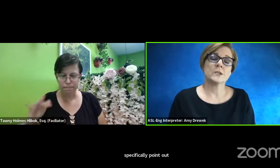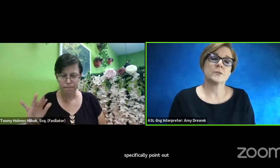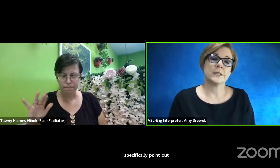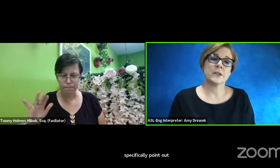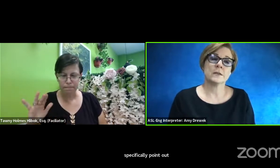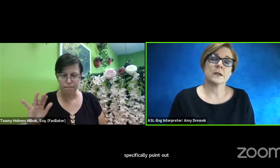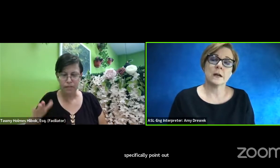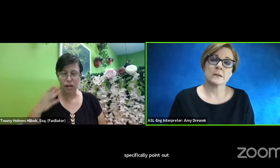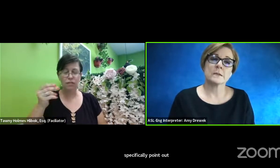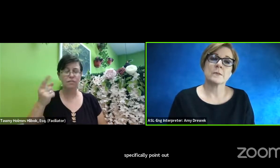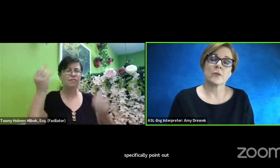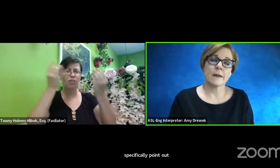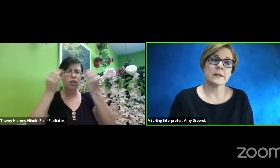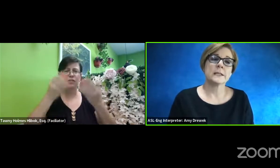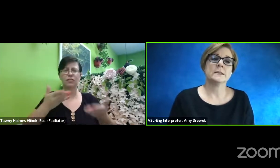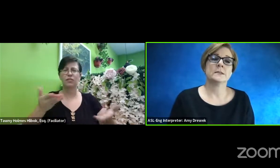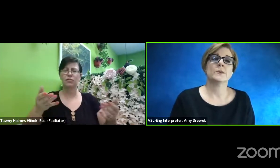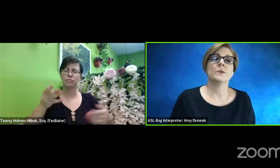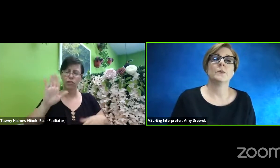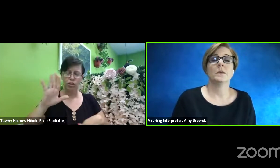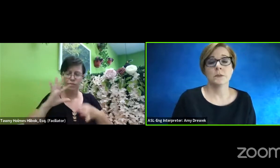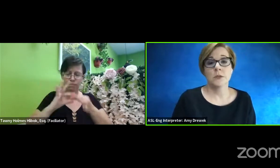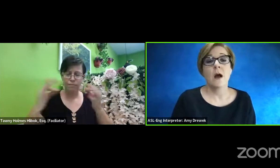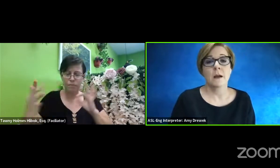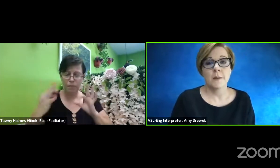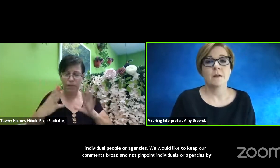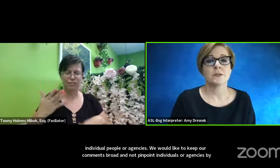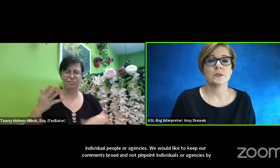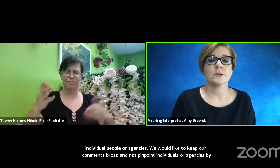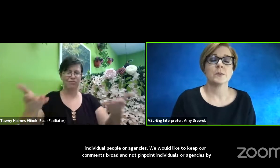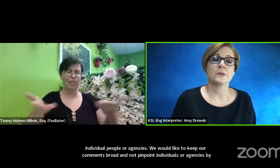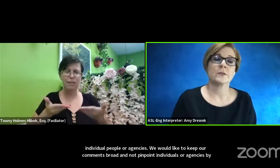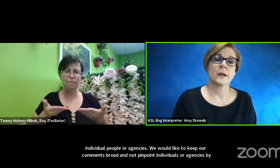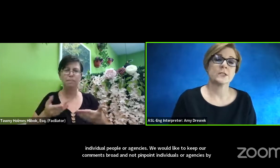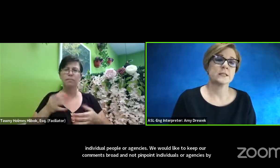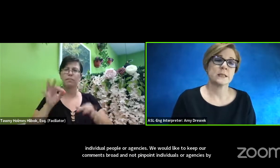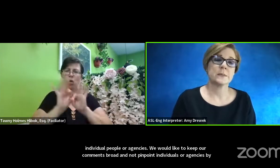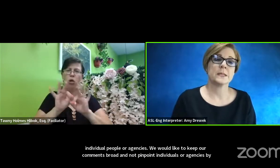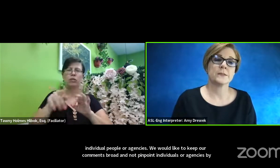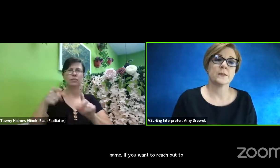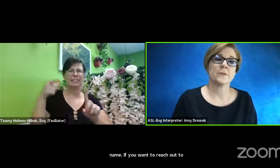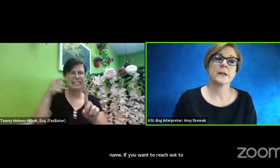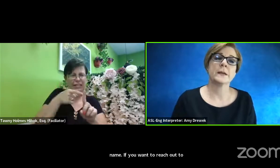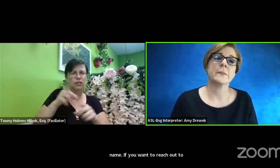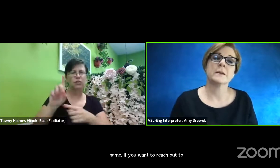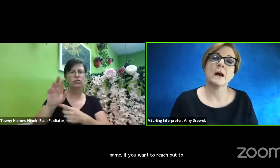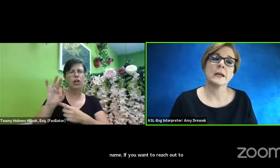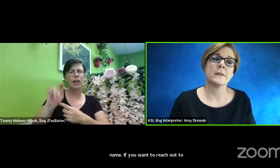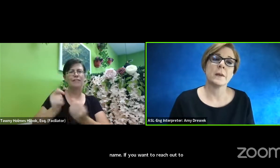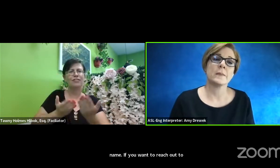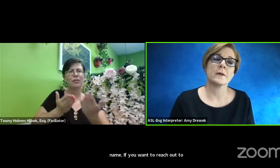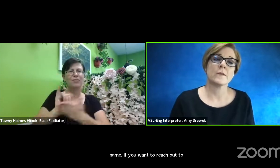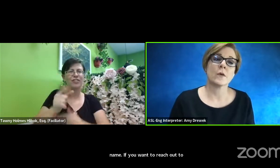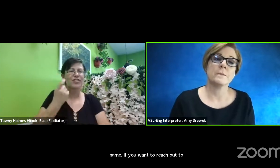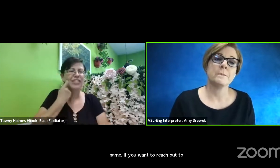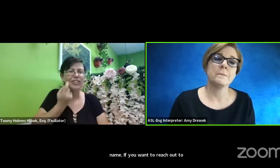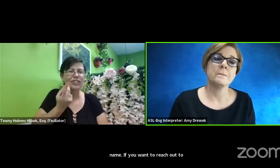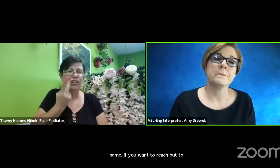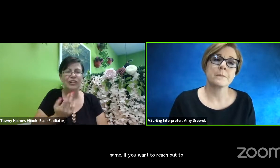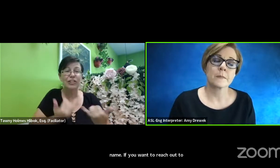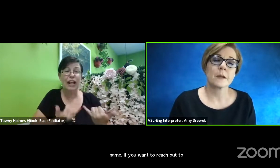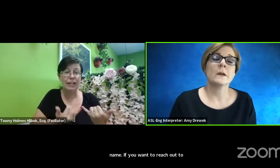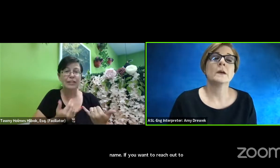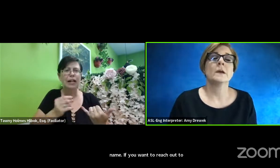If you want to reach out to us privately to talk about a certain person or agency, please feel free, but not in the public